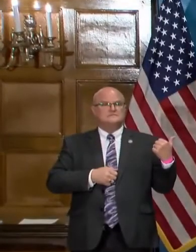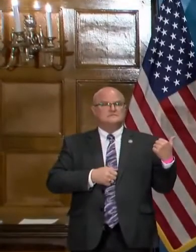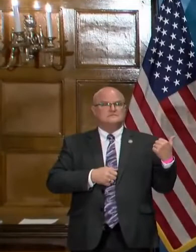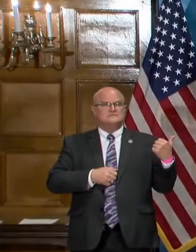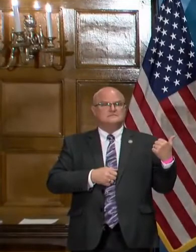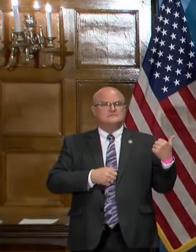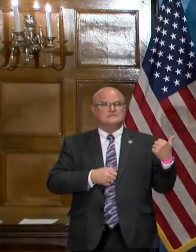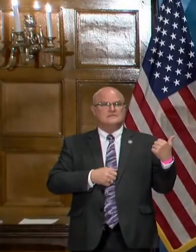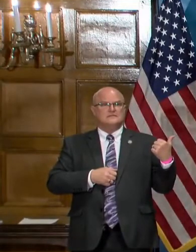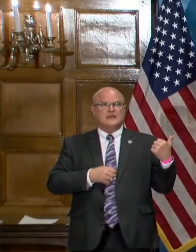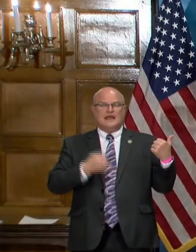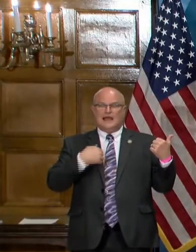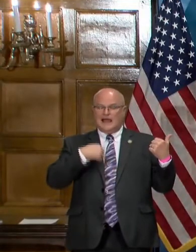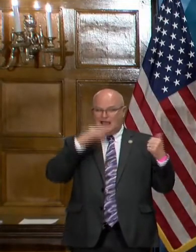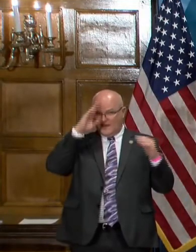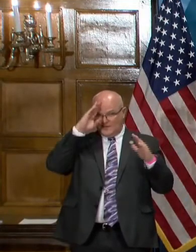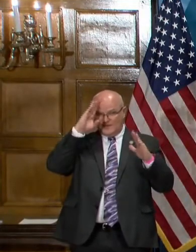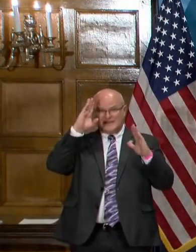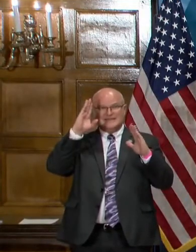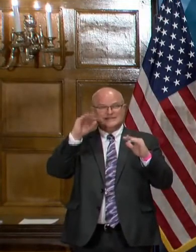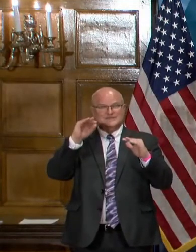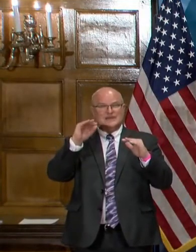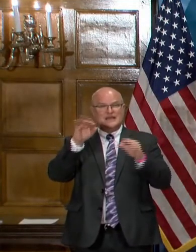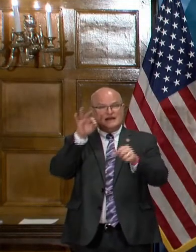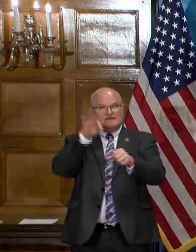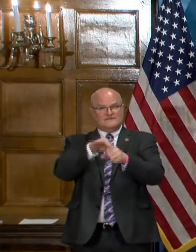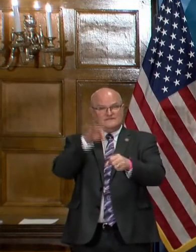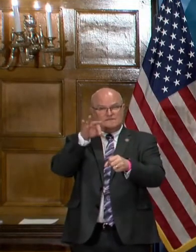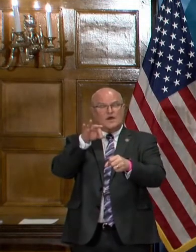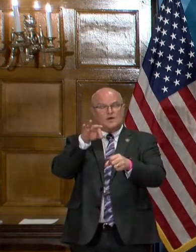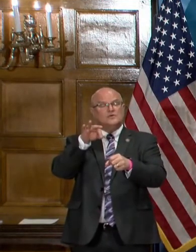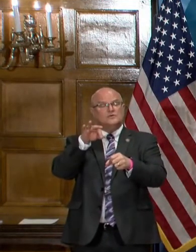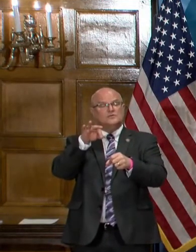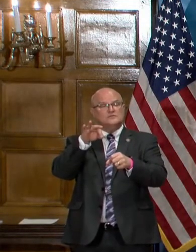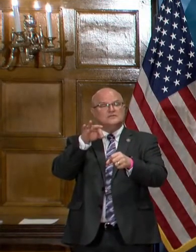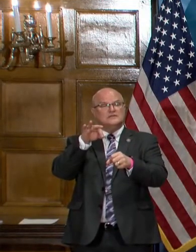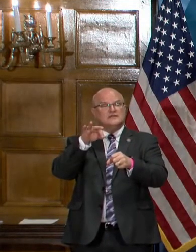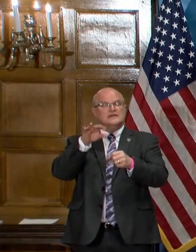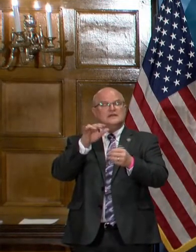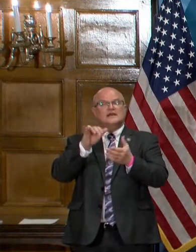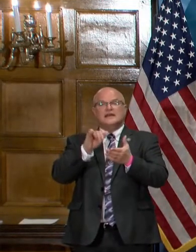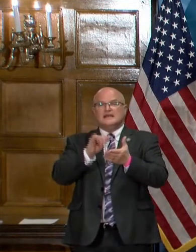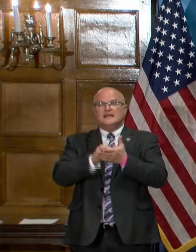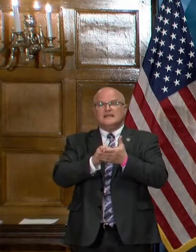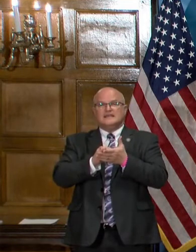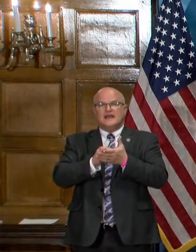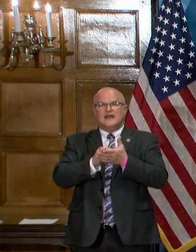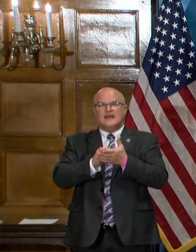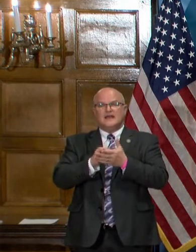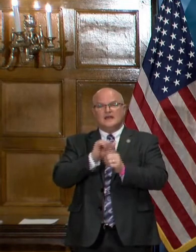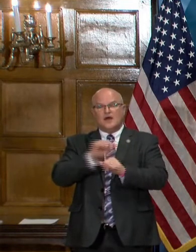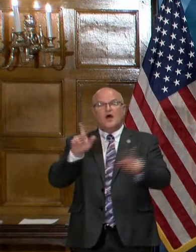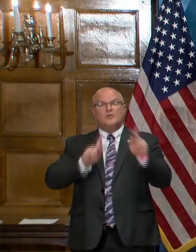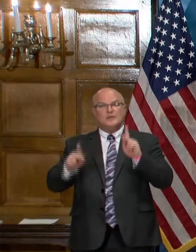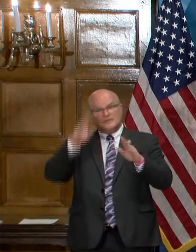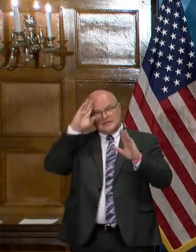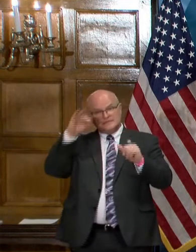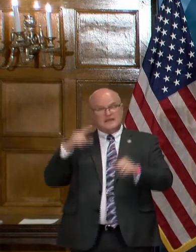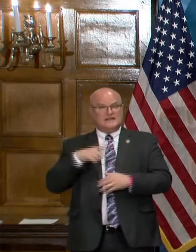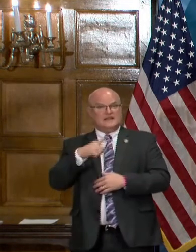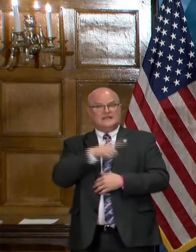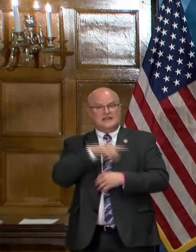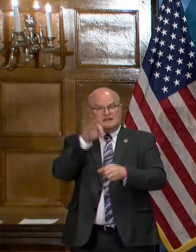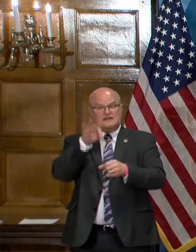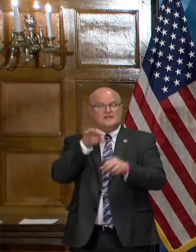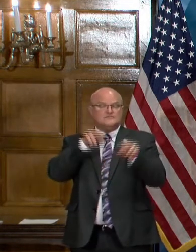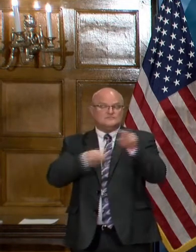Well, I would expect a vote that is, I think everybody expected the legislature to